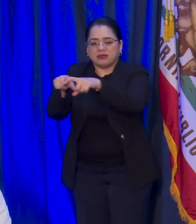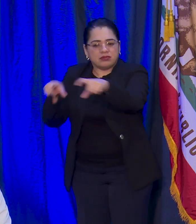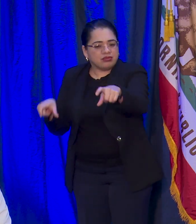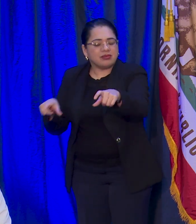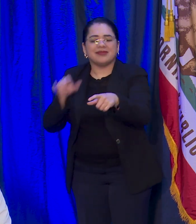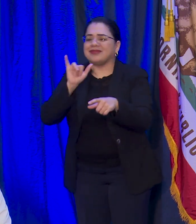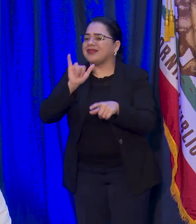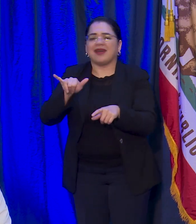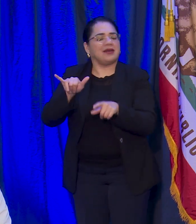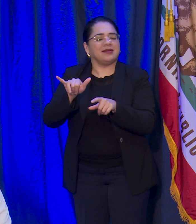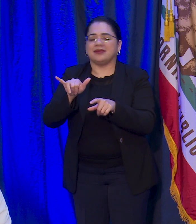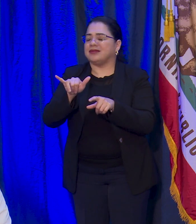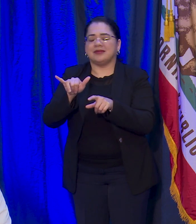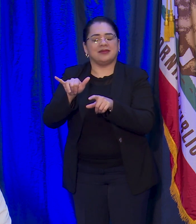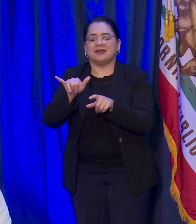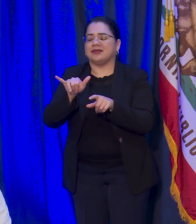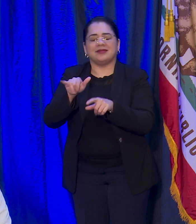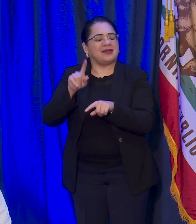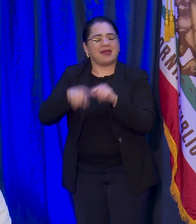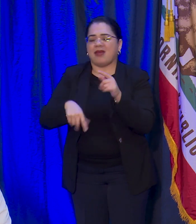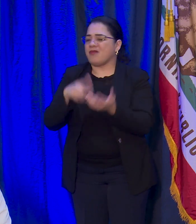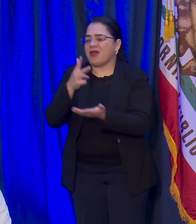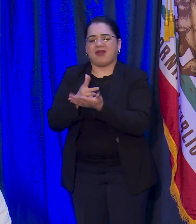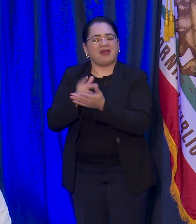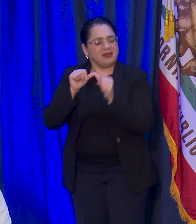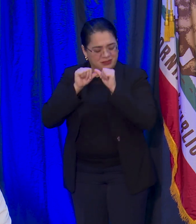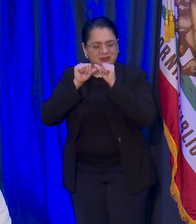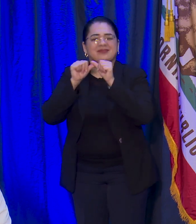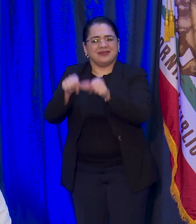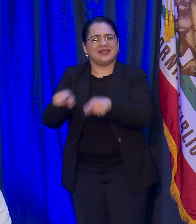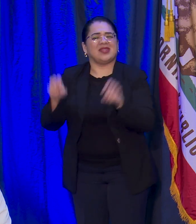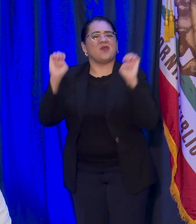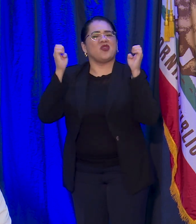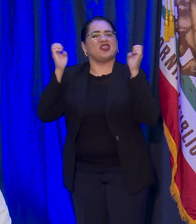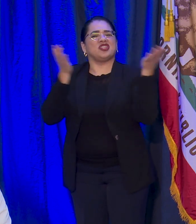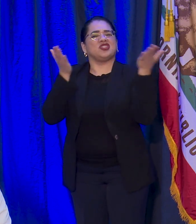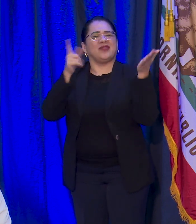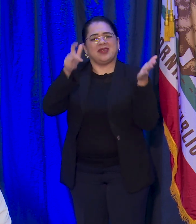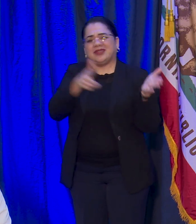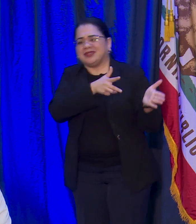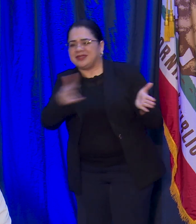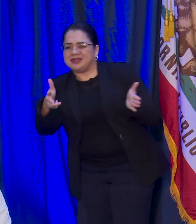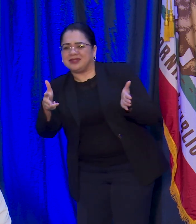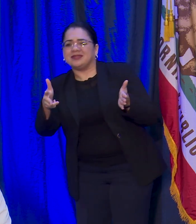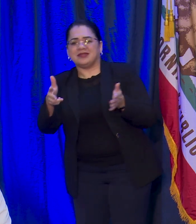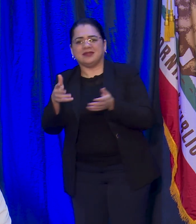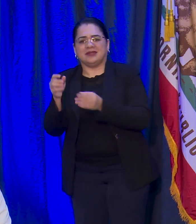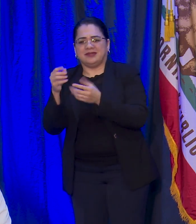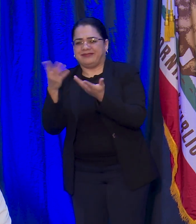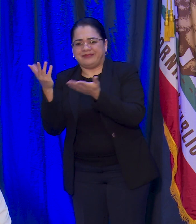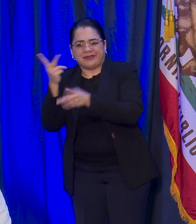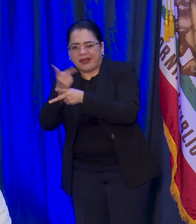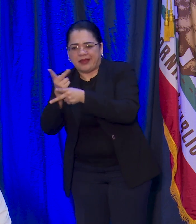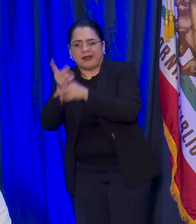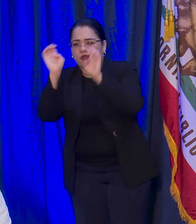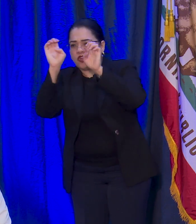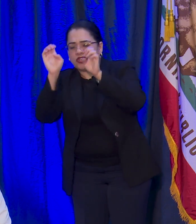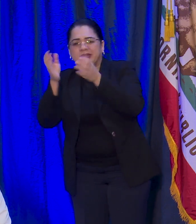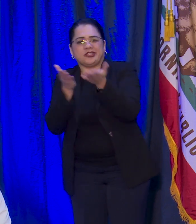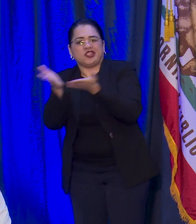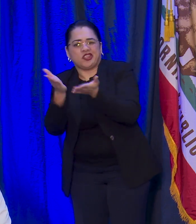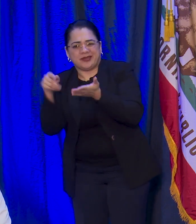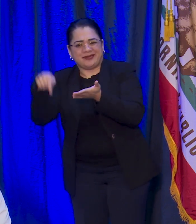our firefighters and paramedics can get in and out, those are still all open to receive citations because it's so